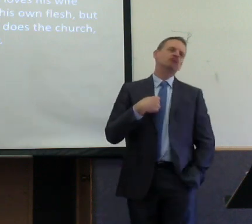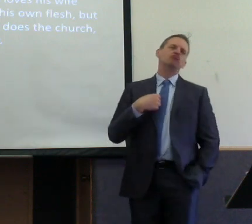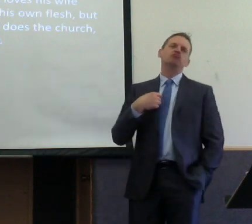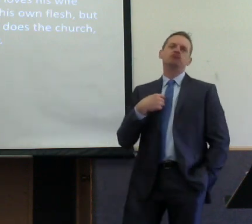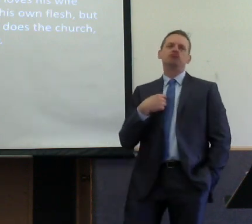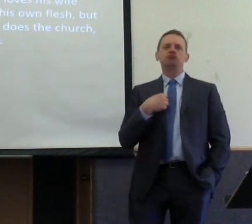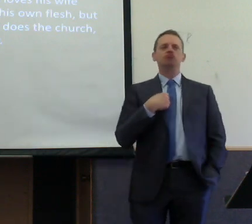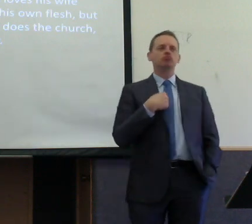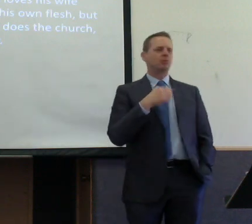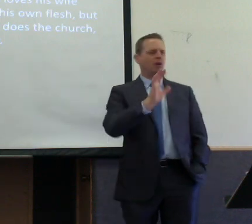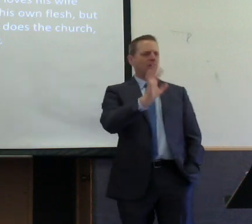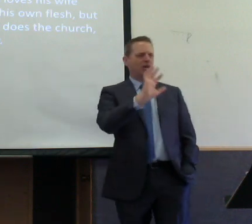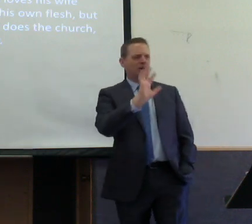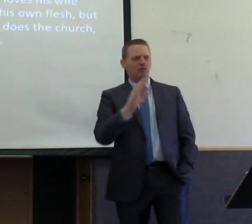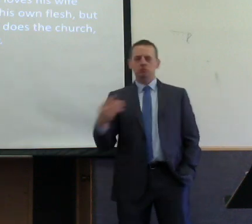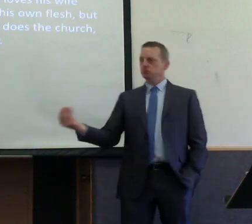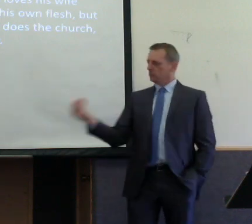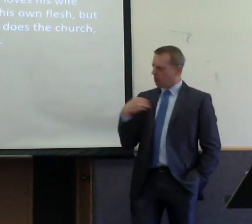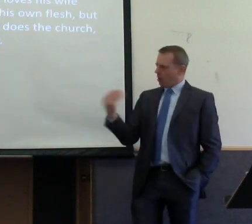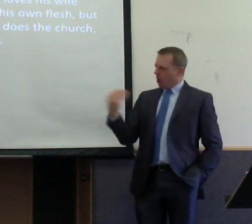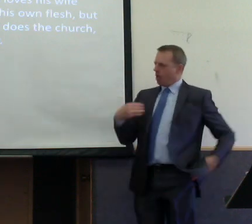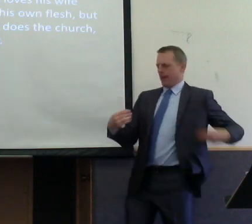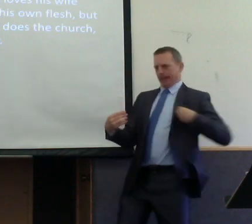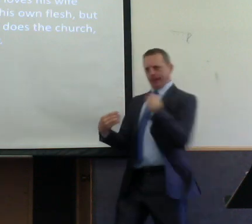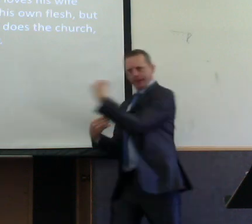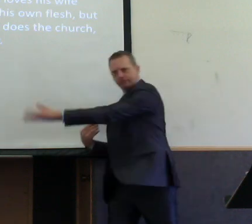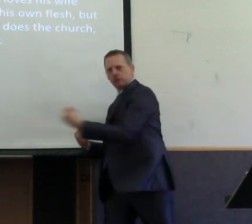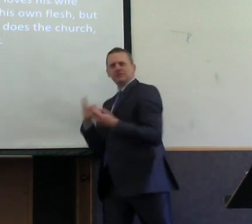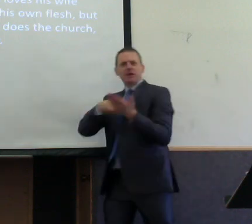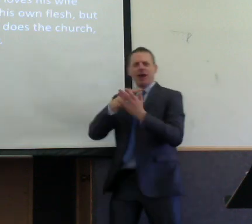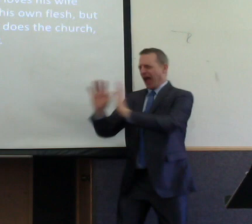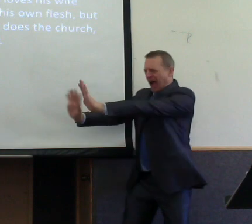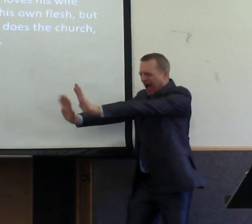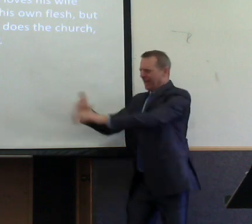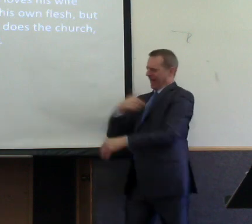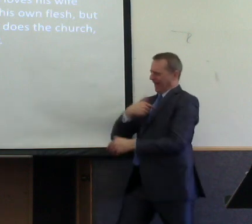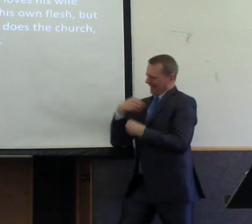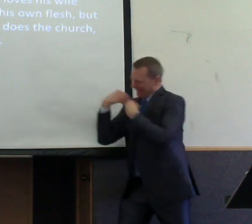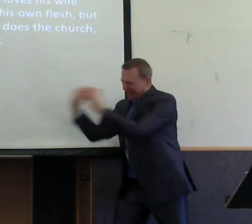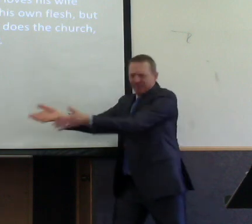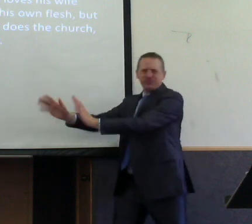Tendency of men to always be receiving support